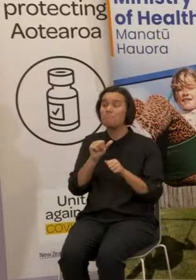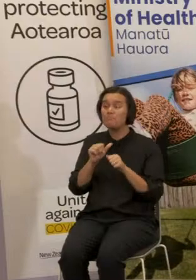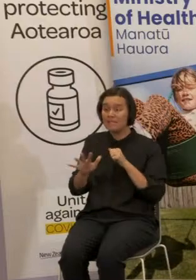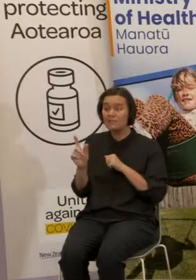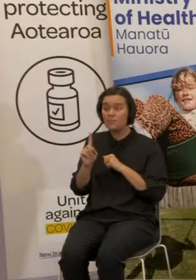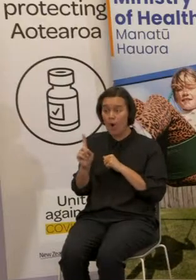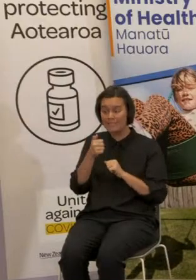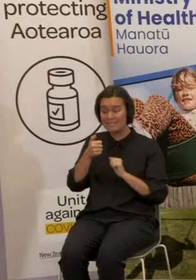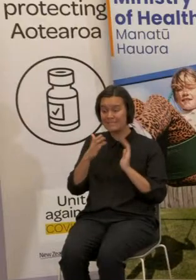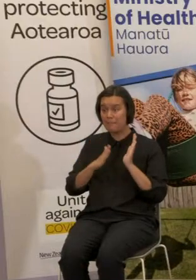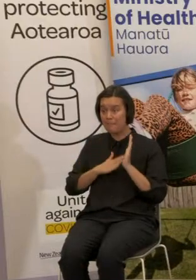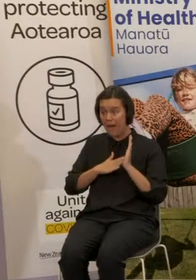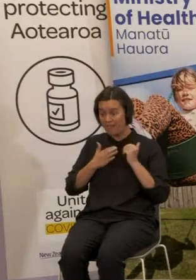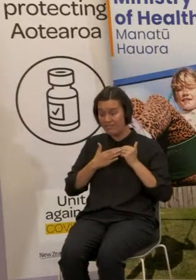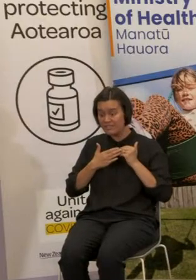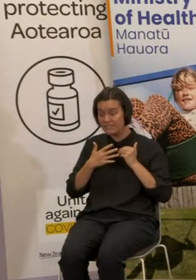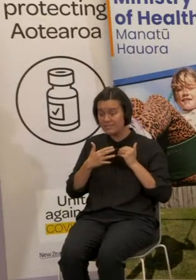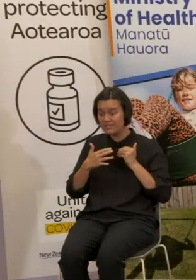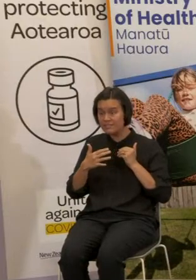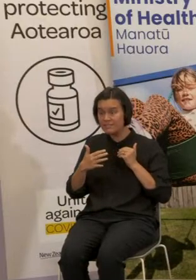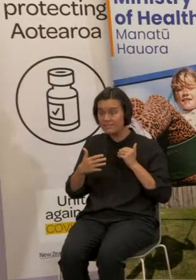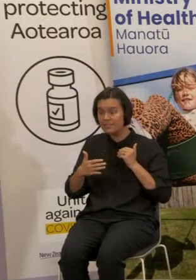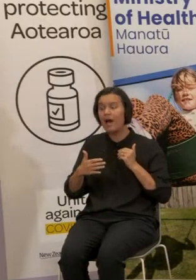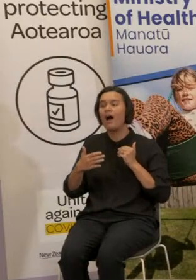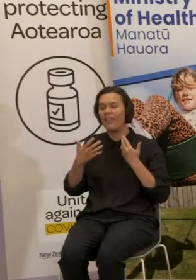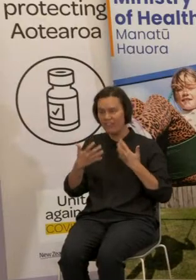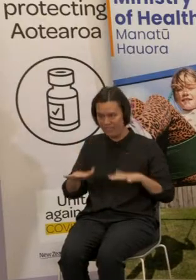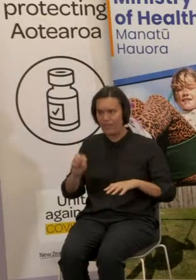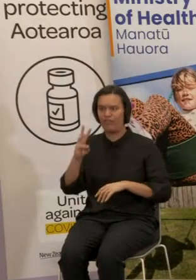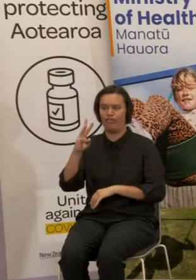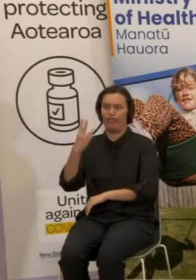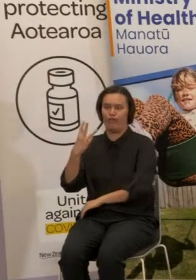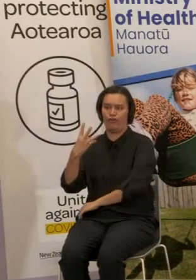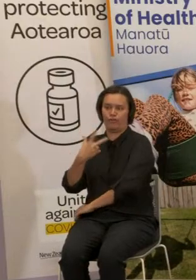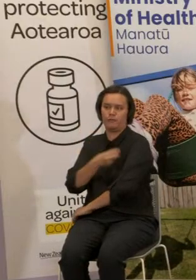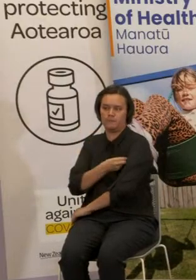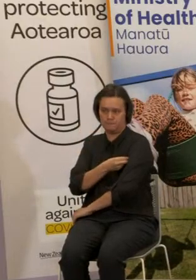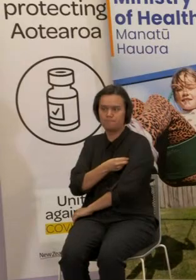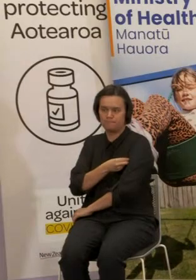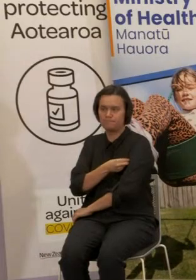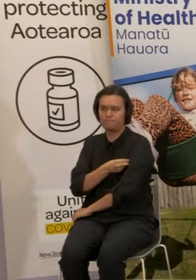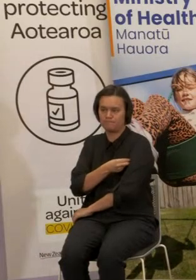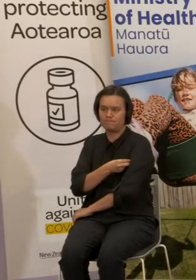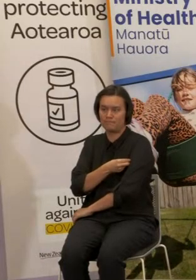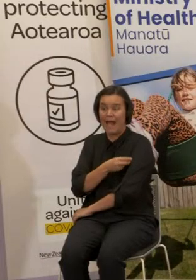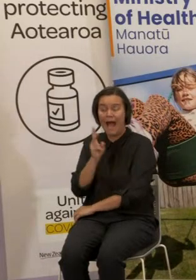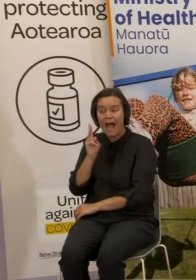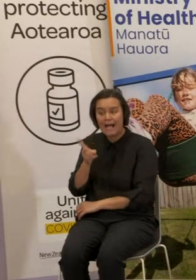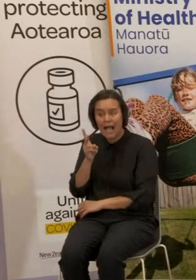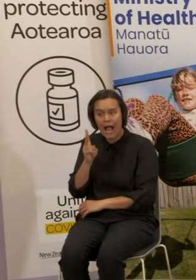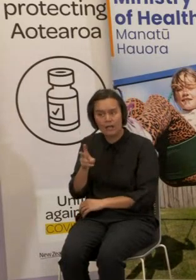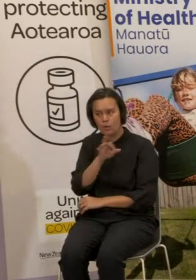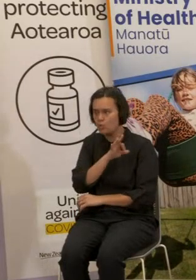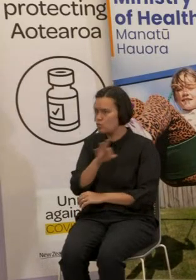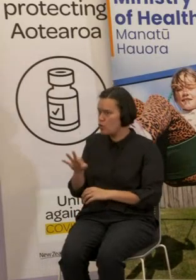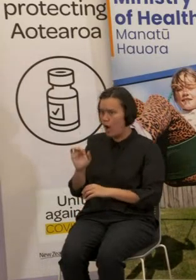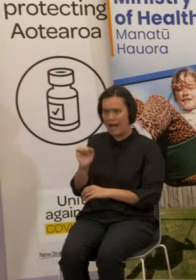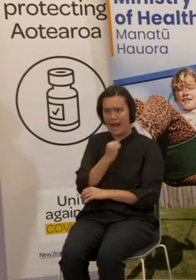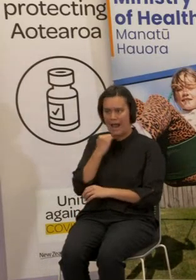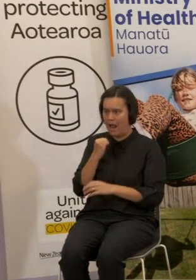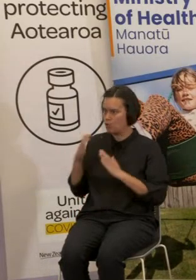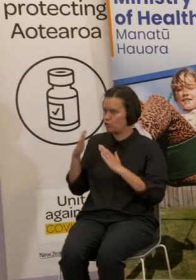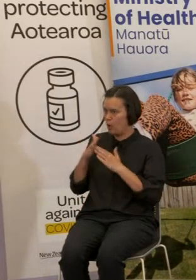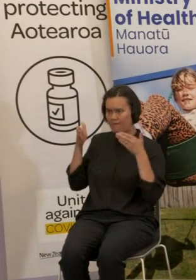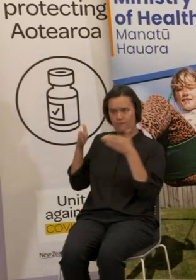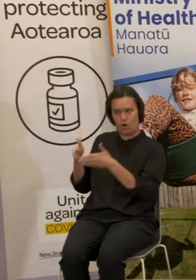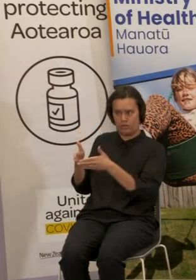we have to focus on every individual we can support to get vaccinated will make a difference to all of us, and then boosting will